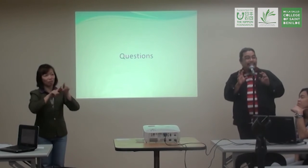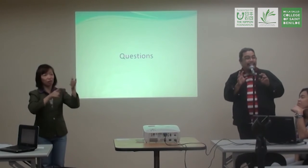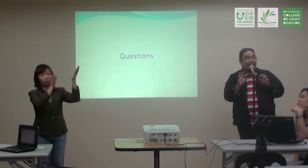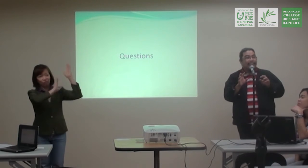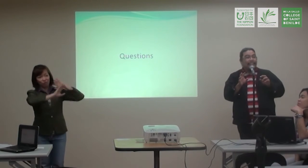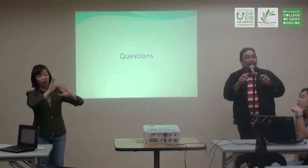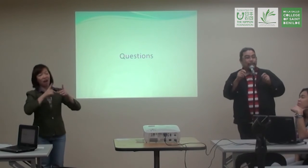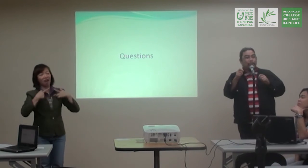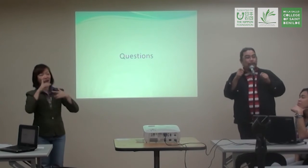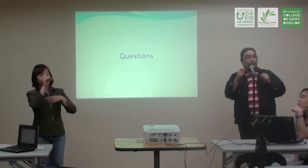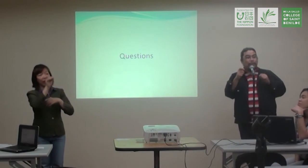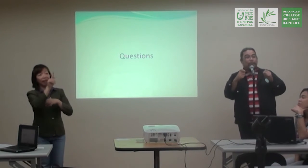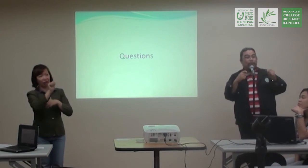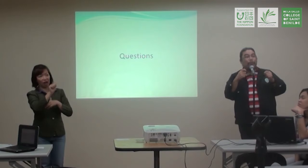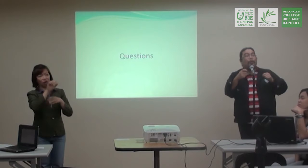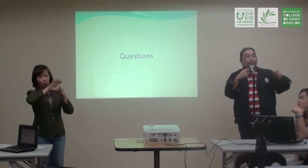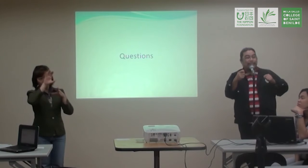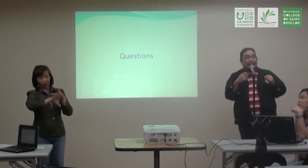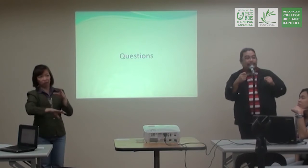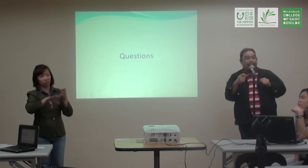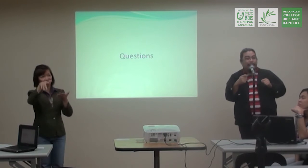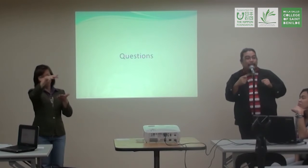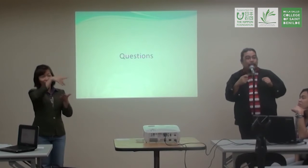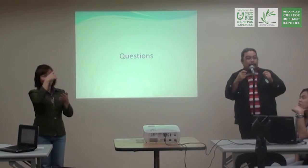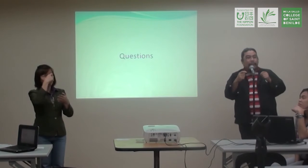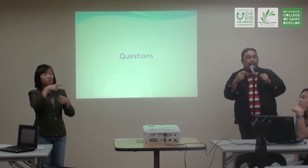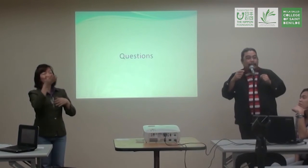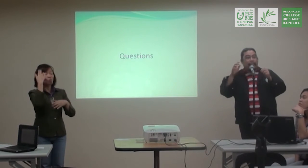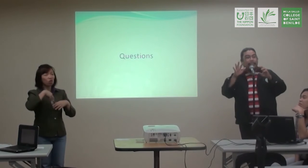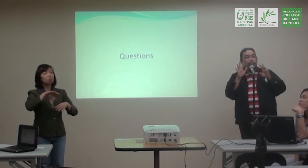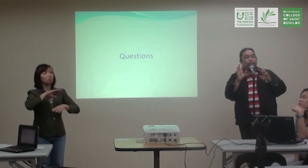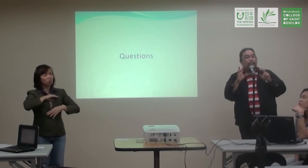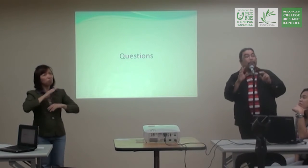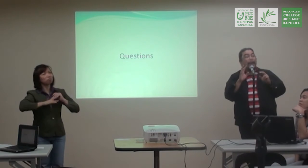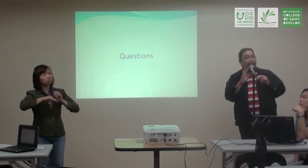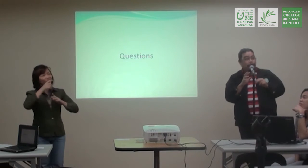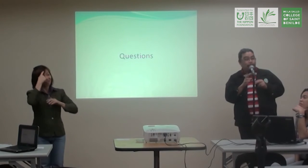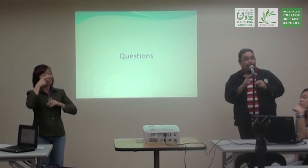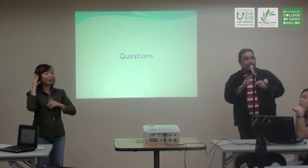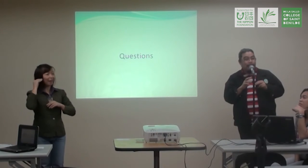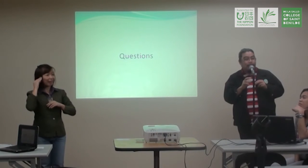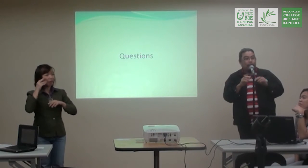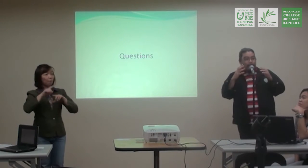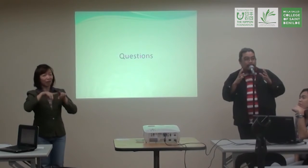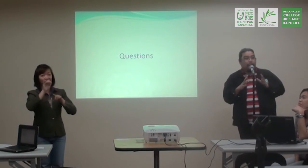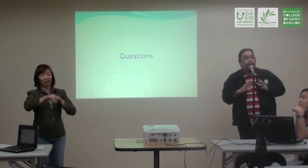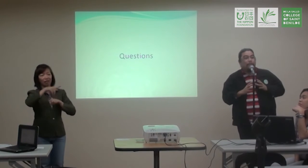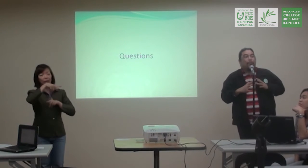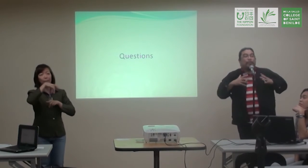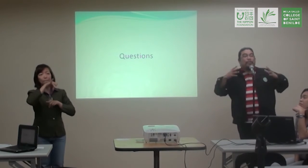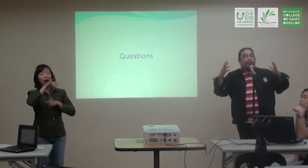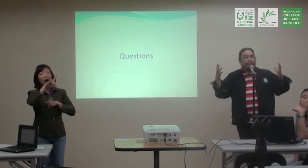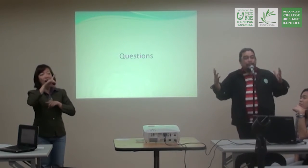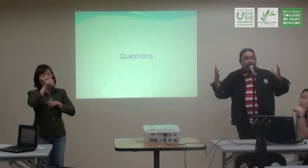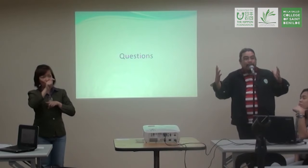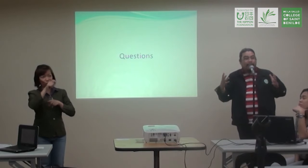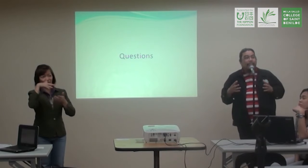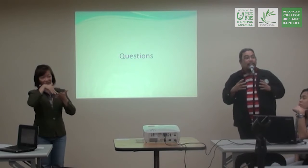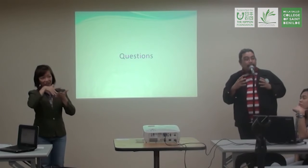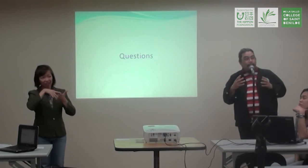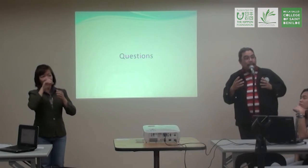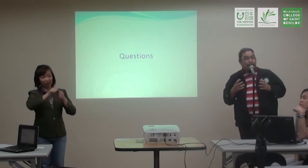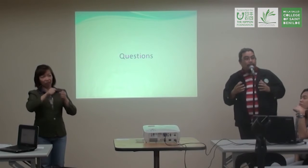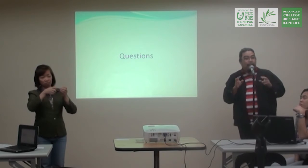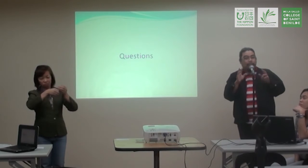the data. So it was more convenience at that time. But again, this was final study, so it still be further